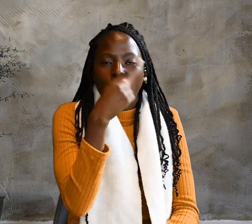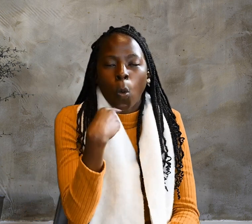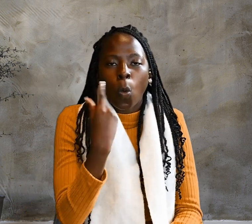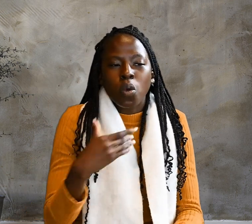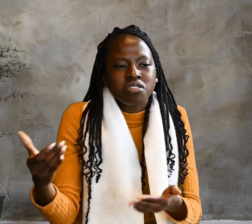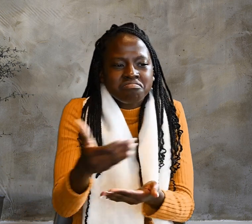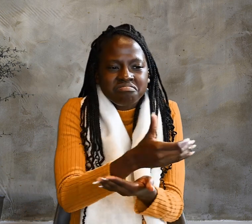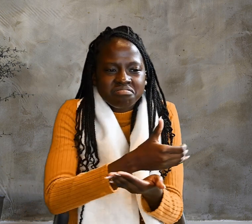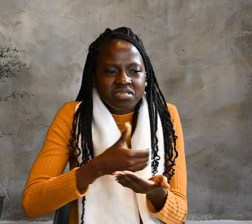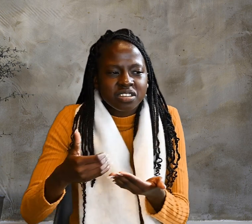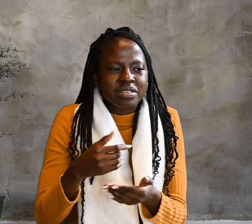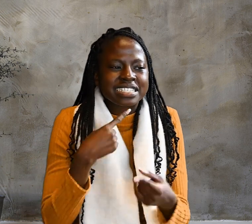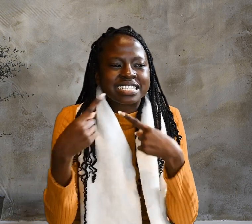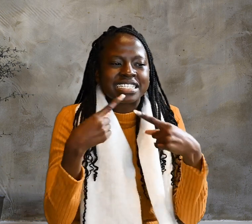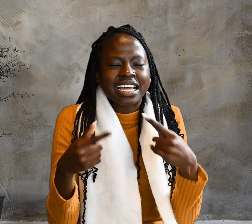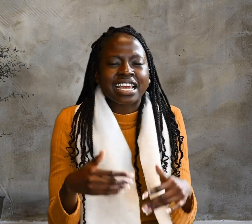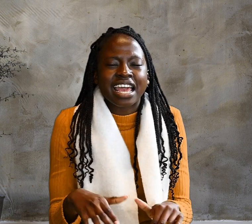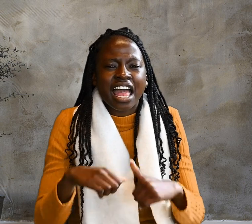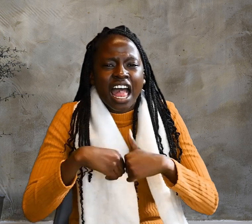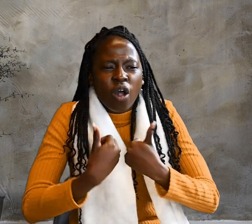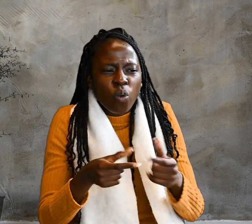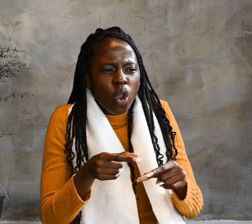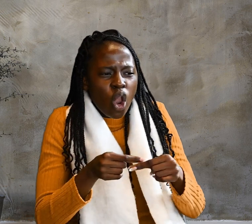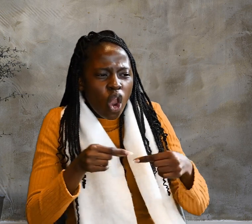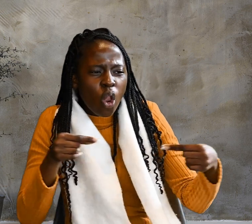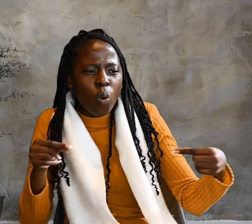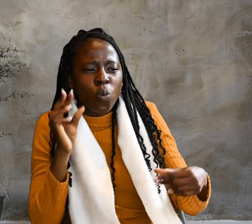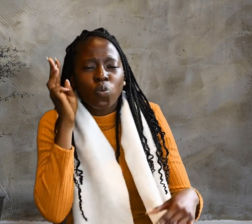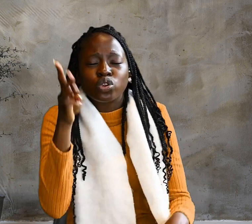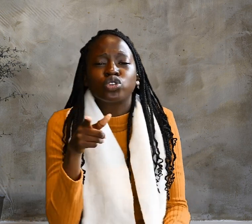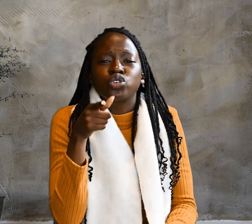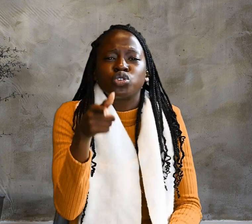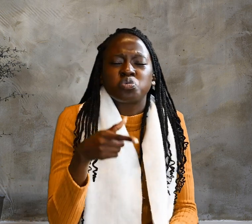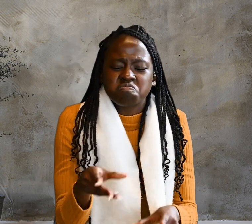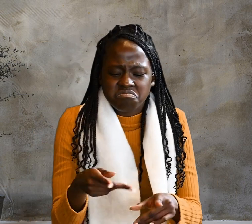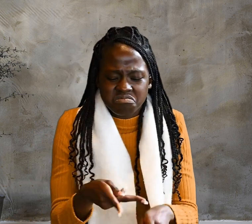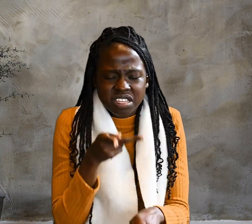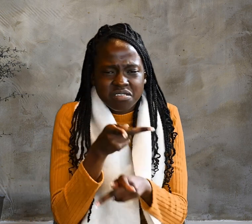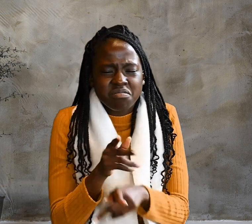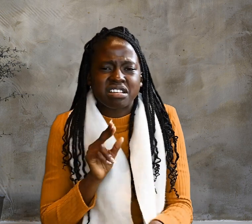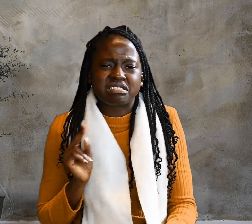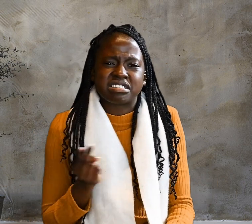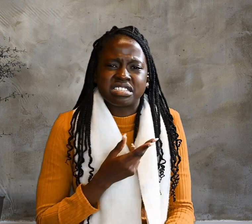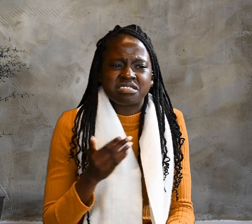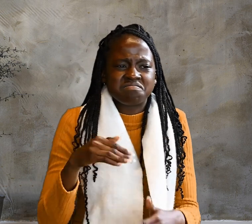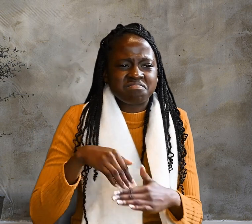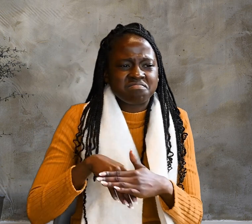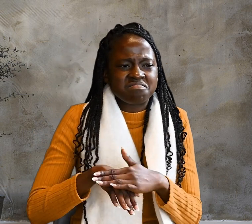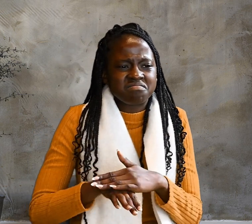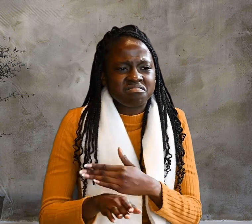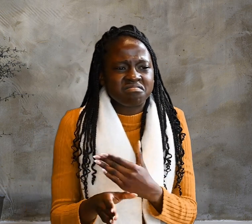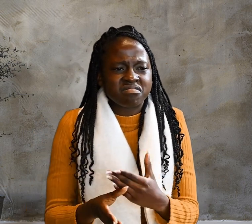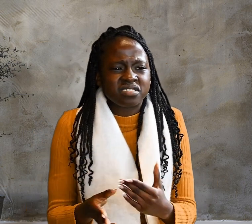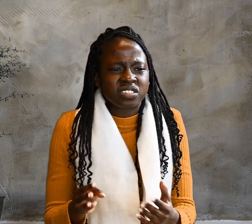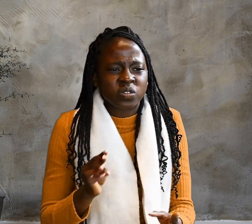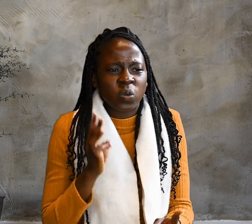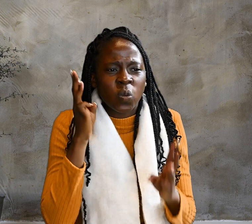around him, saying, "How long will you keep us in suspense? If you are the